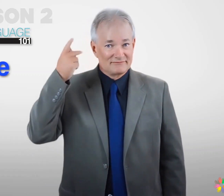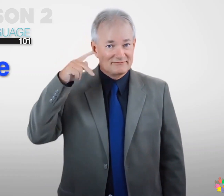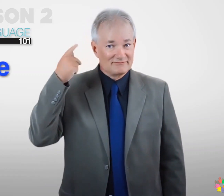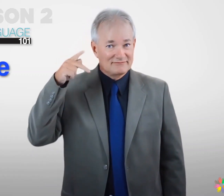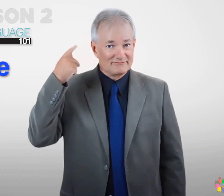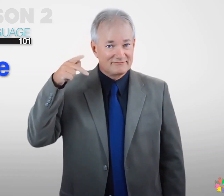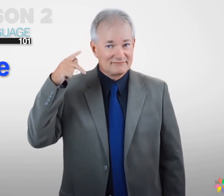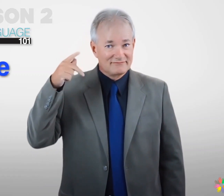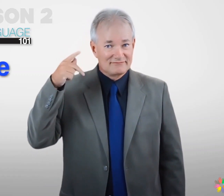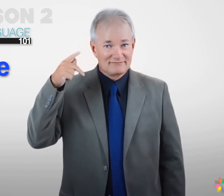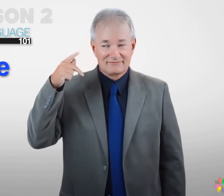Purple.